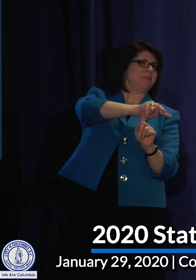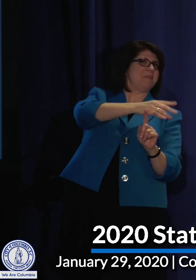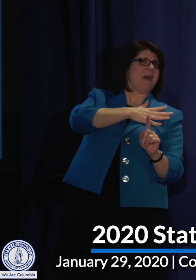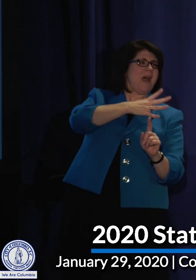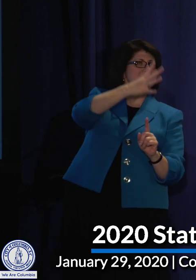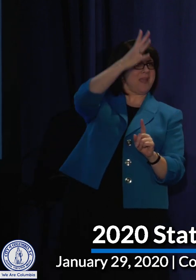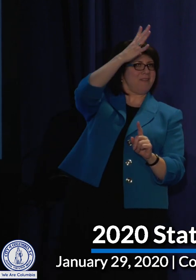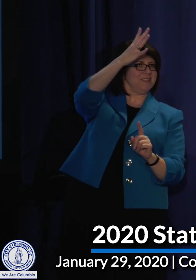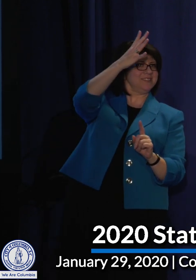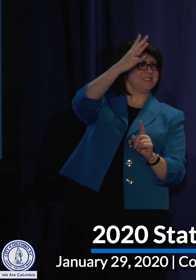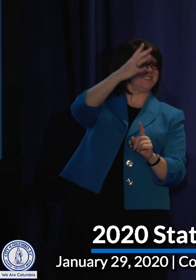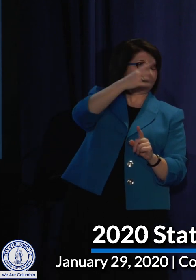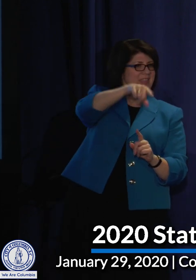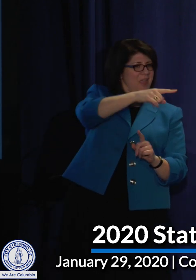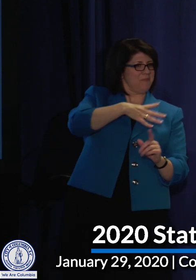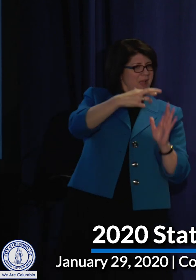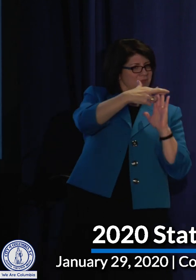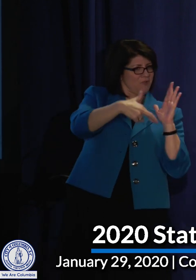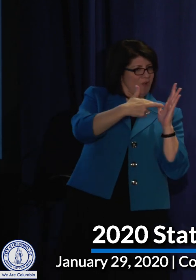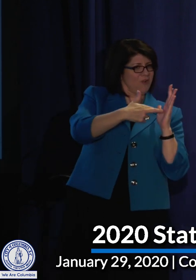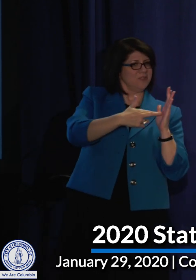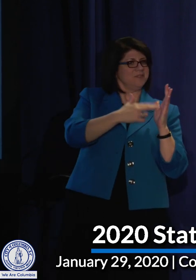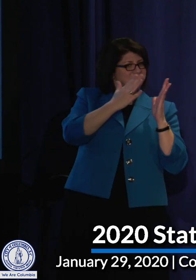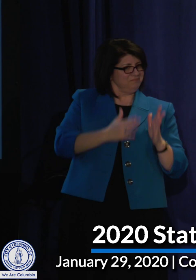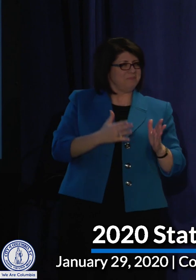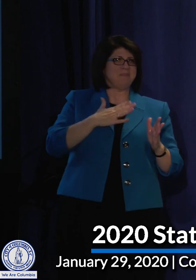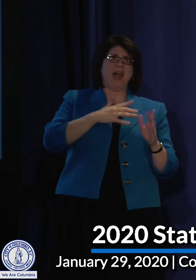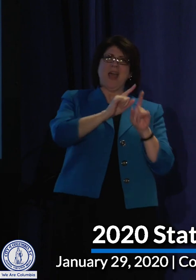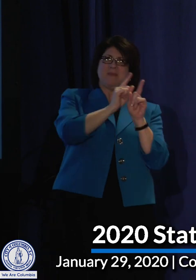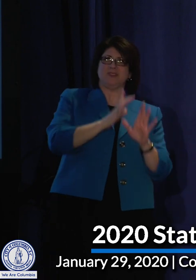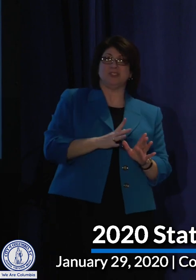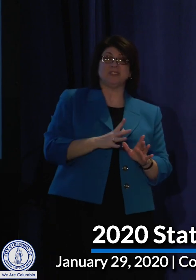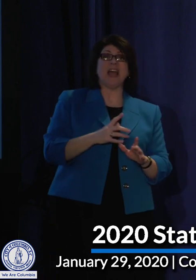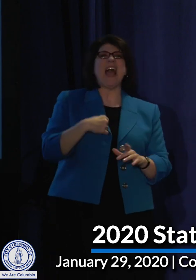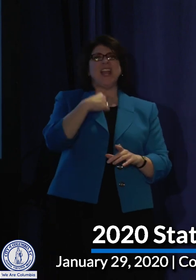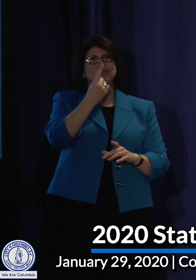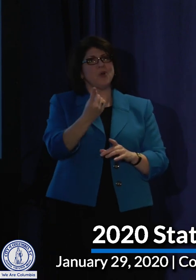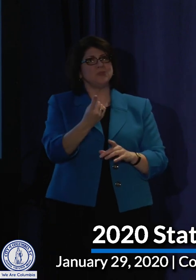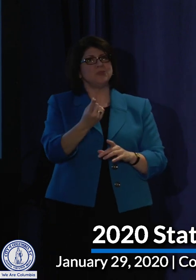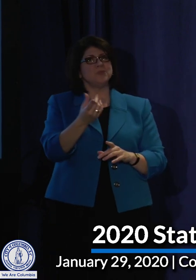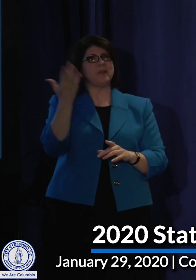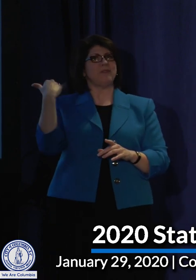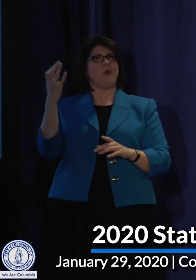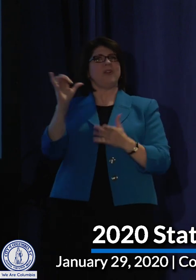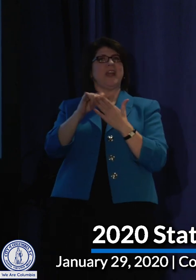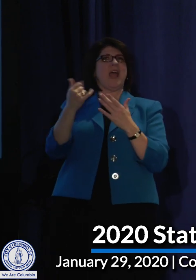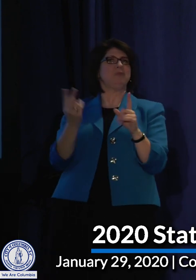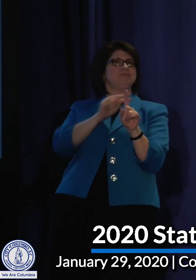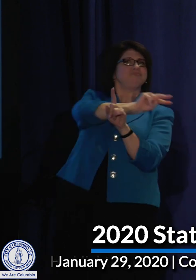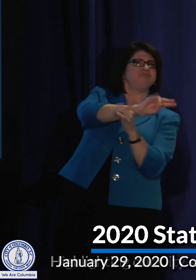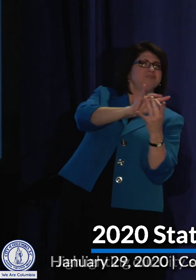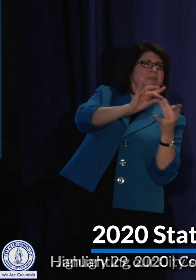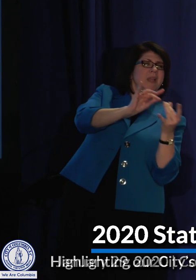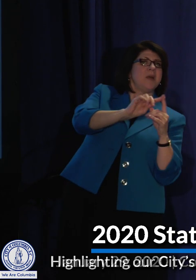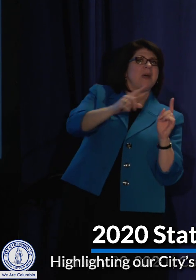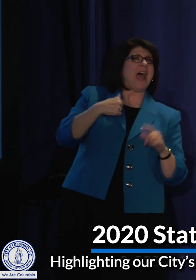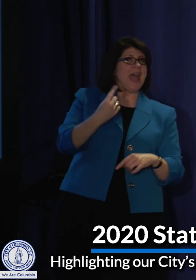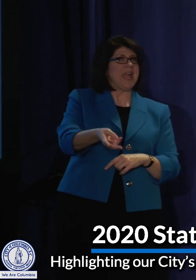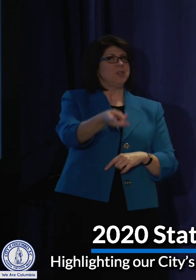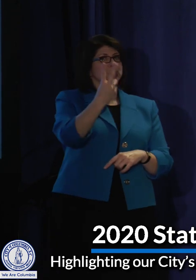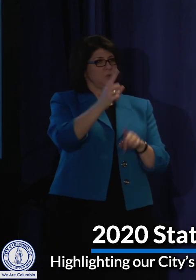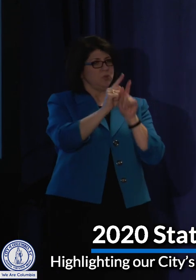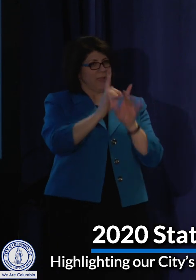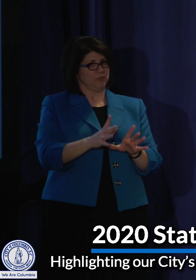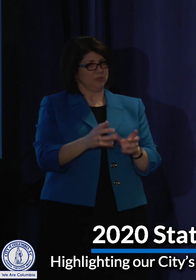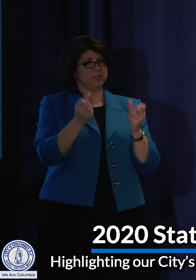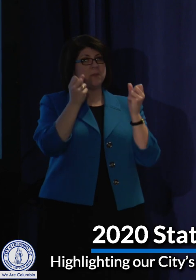mentors and leaders. As I stated earlier, I didn't just have Sam and Maggie as wonderful parents. I had two mentors, and many of